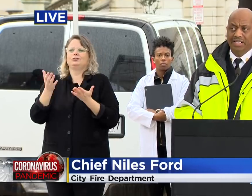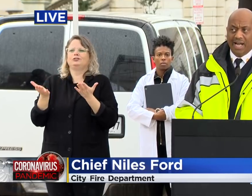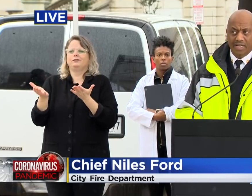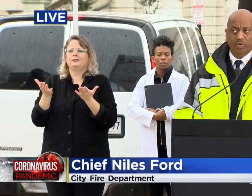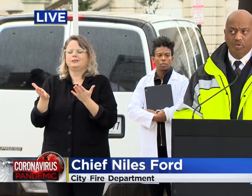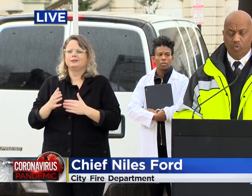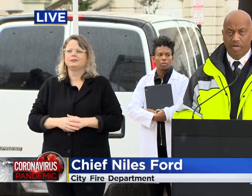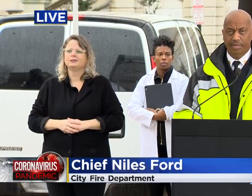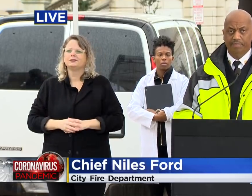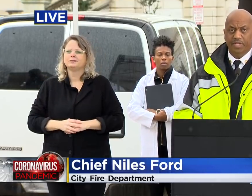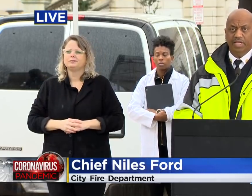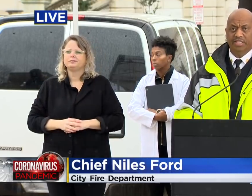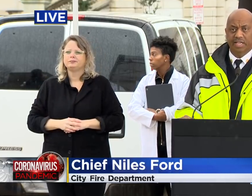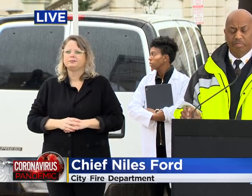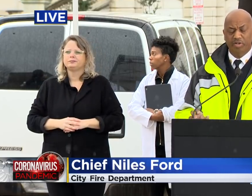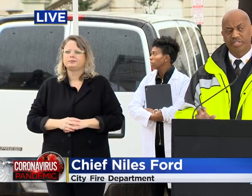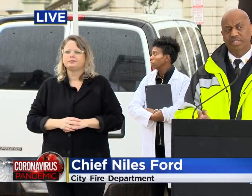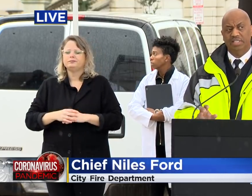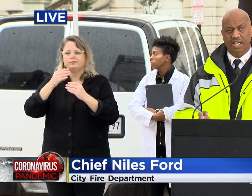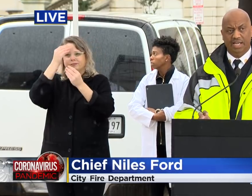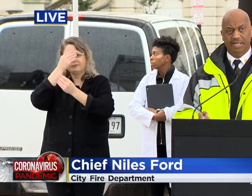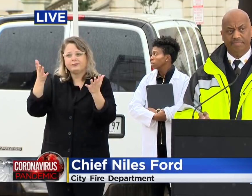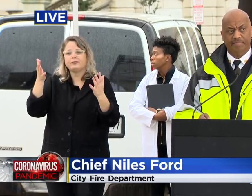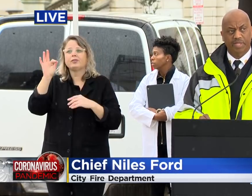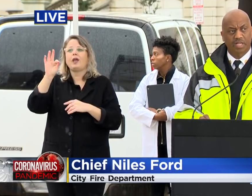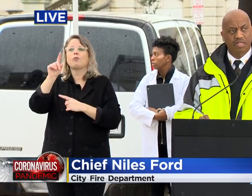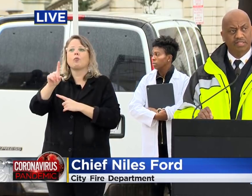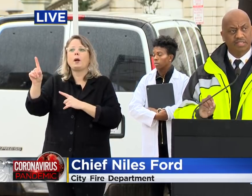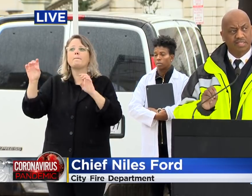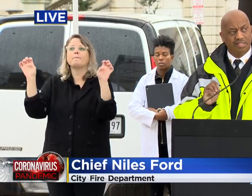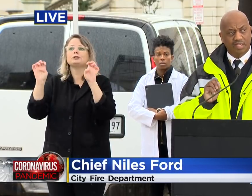that 911 is an emergency line.